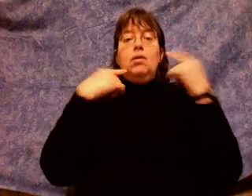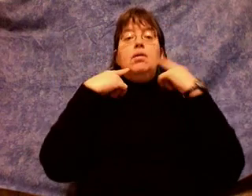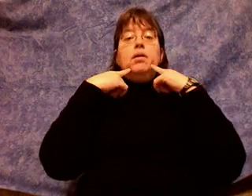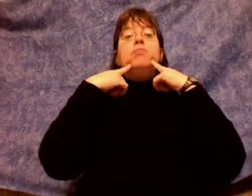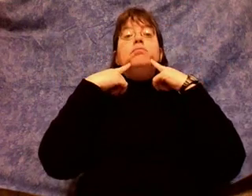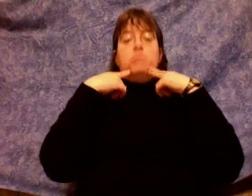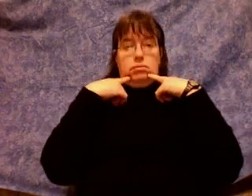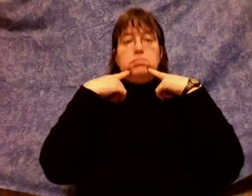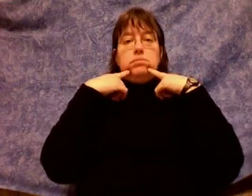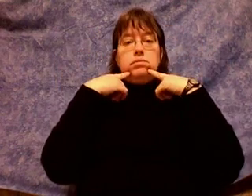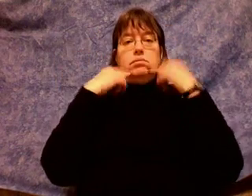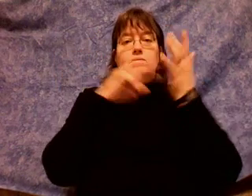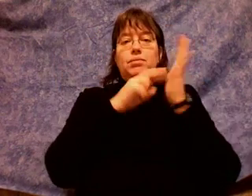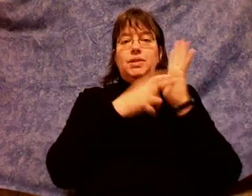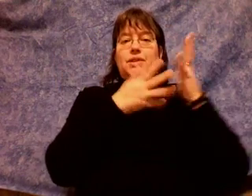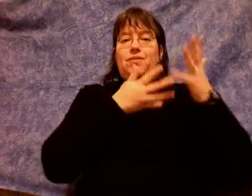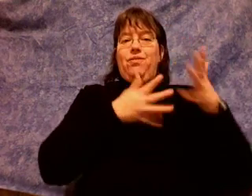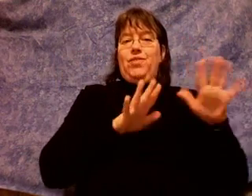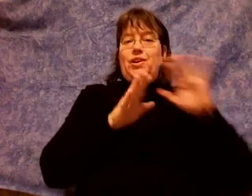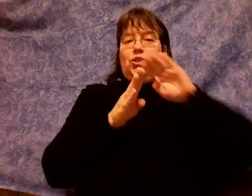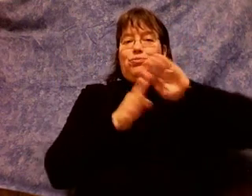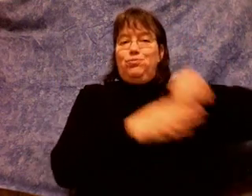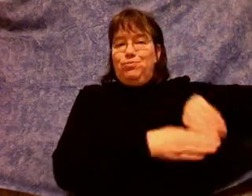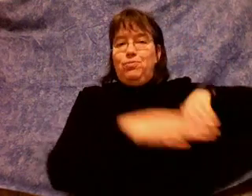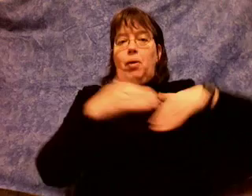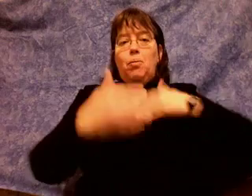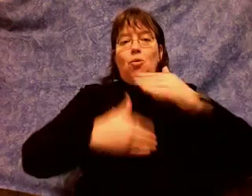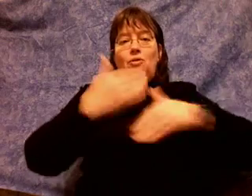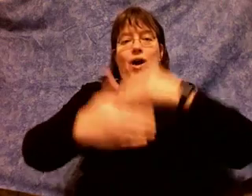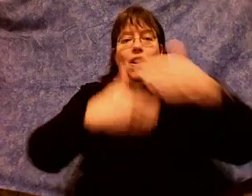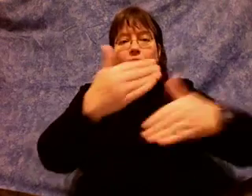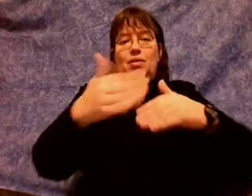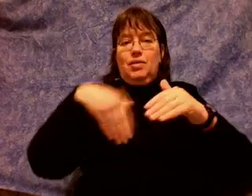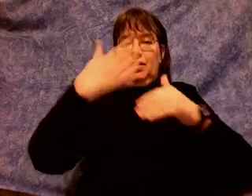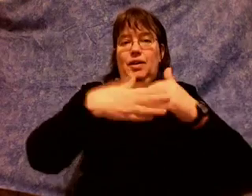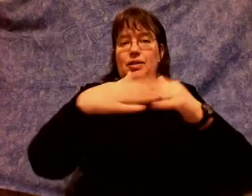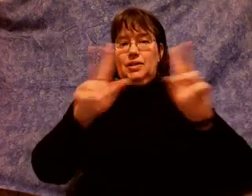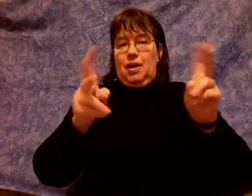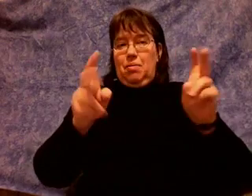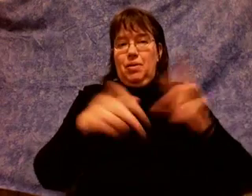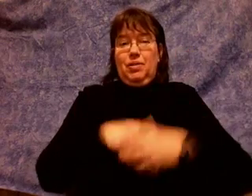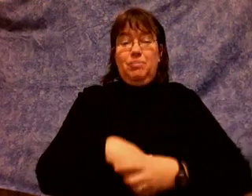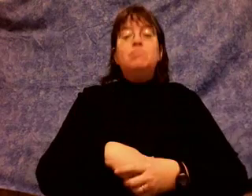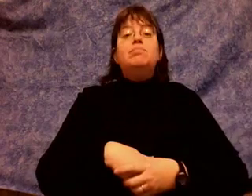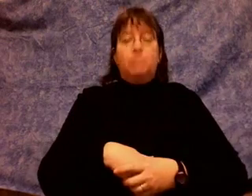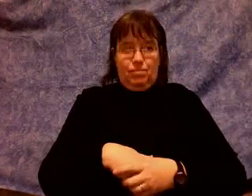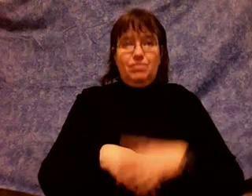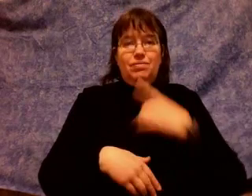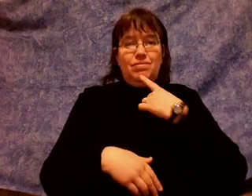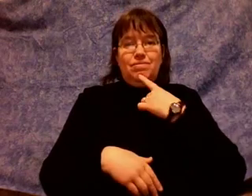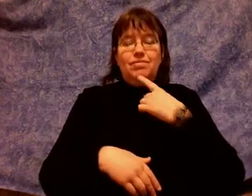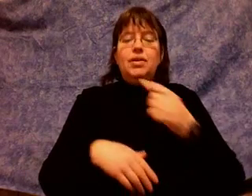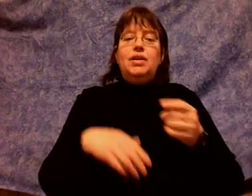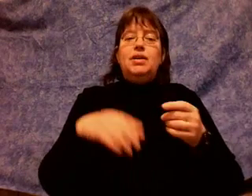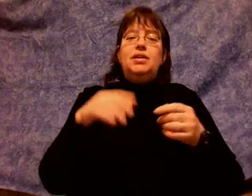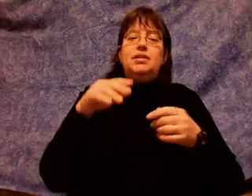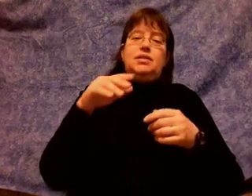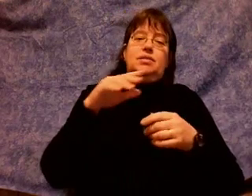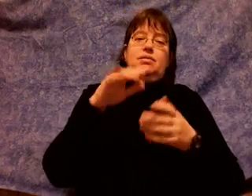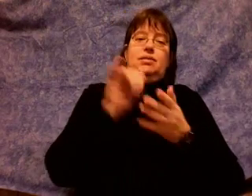Now, did you notice I did a little head nod when I was done? That means we're finished with that topic and moving on to the